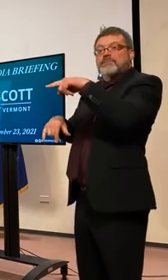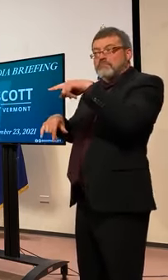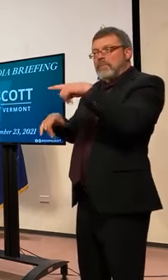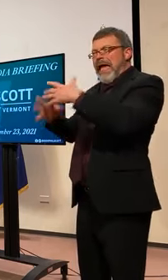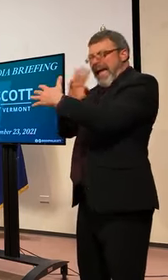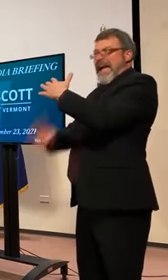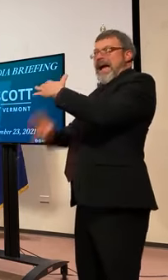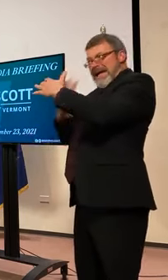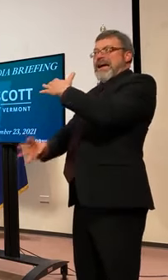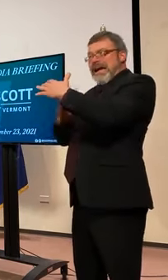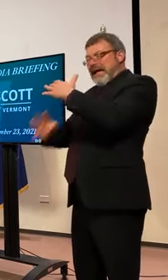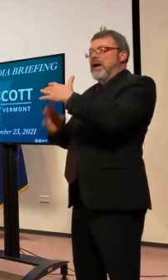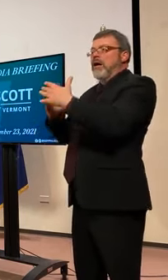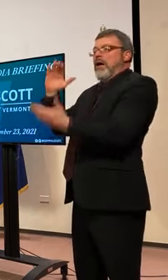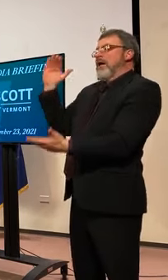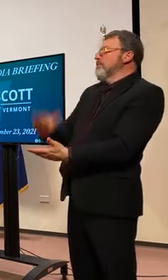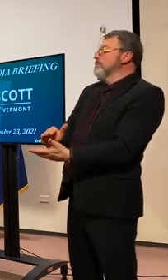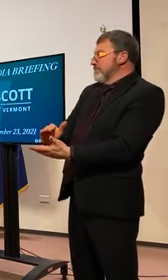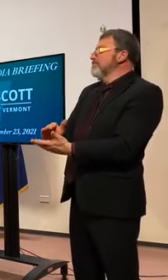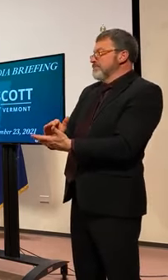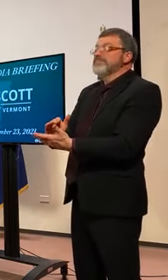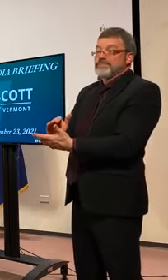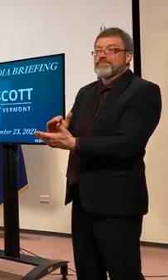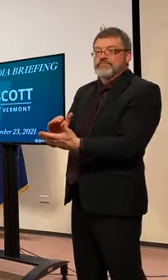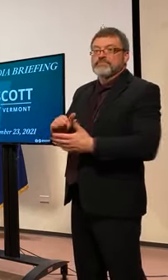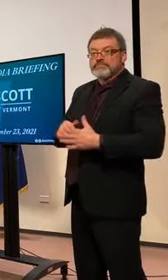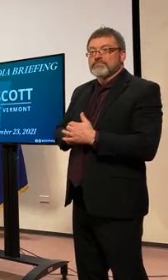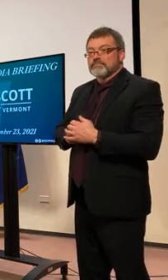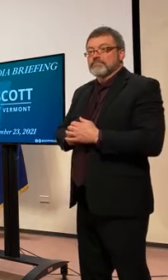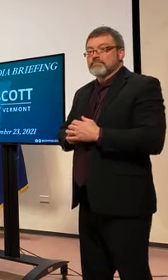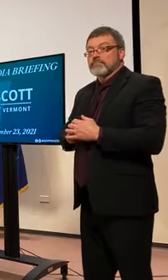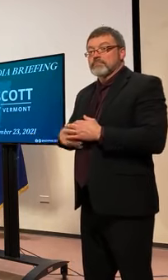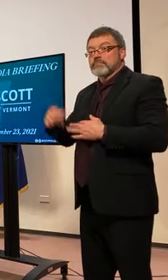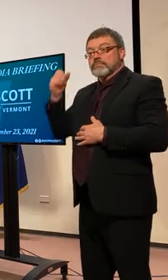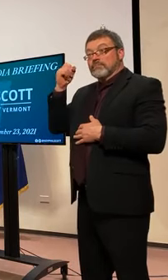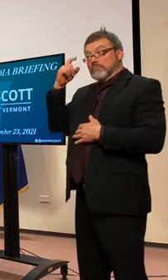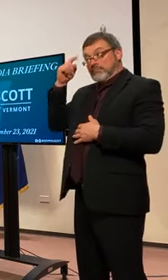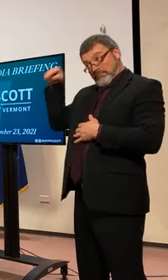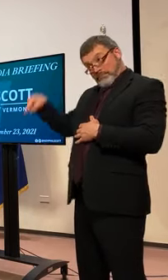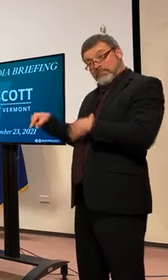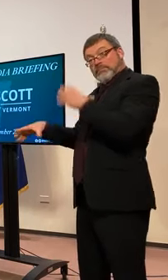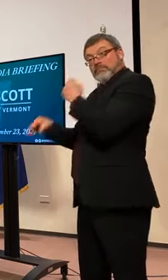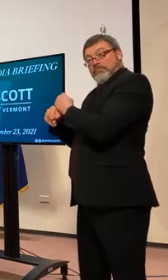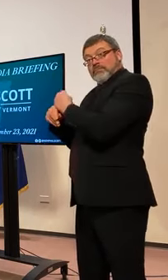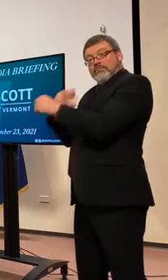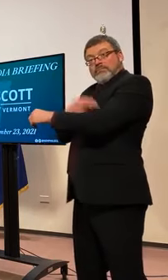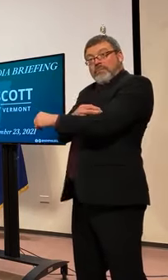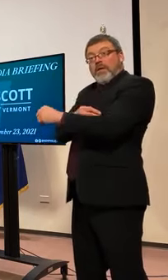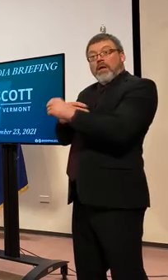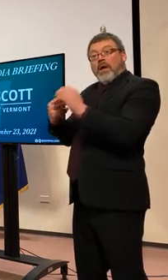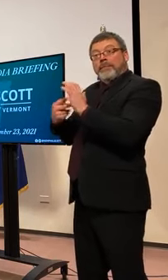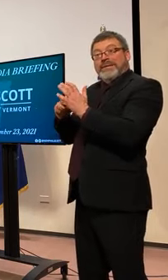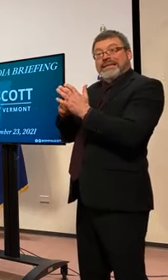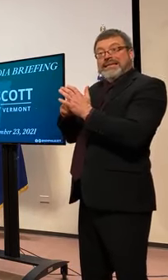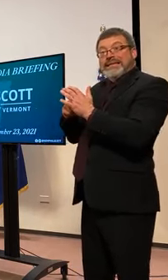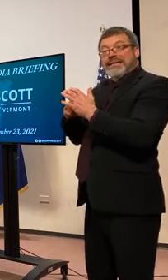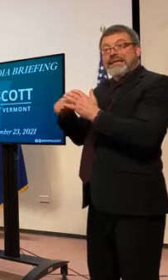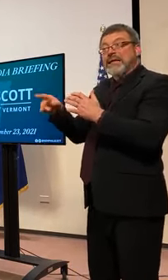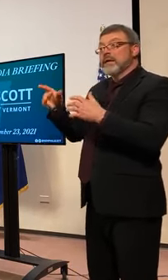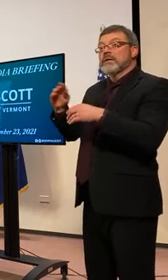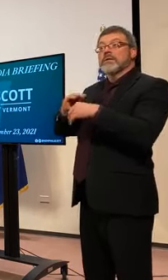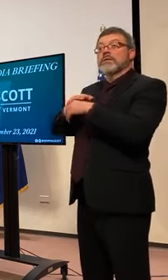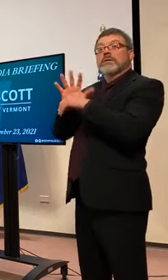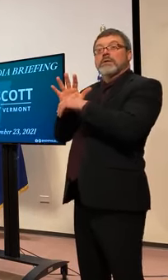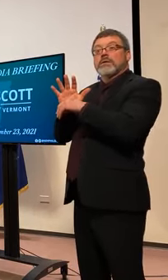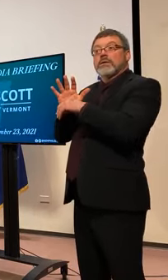COVID. Now, the need for a booster does not mean the COVID-19 vaccines have